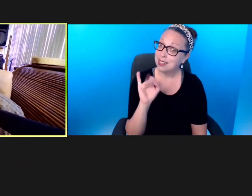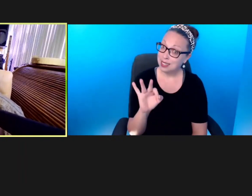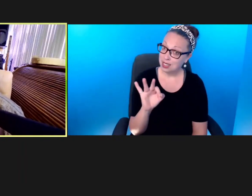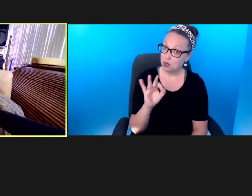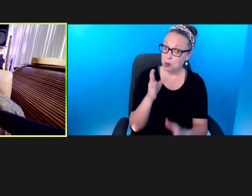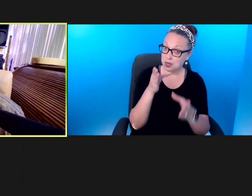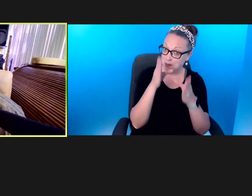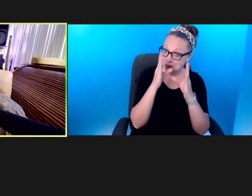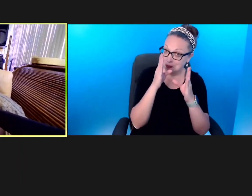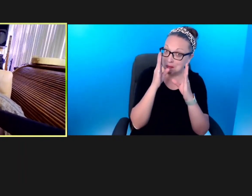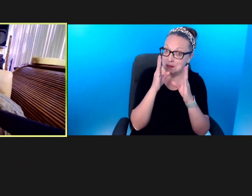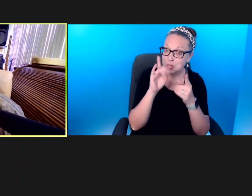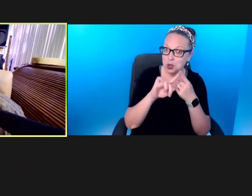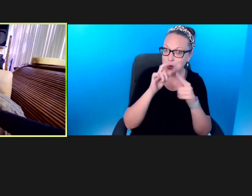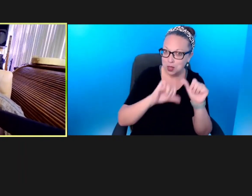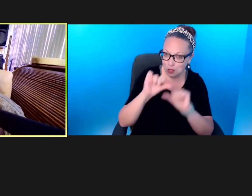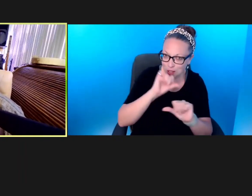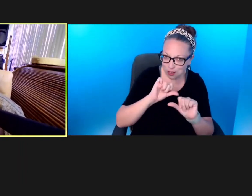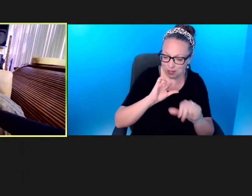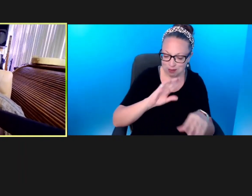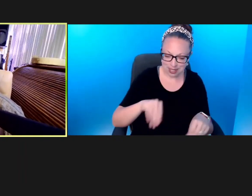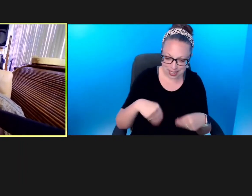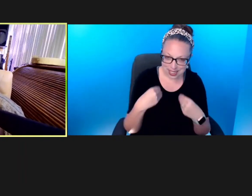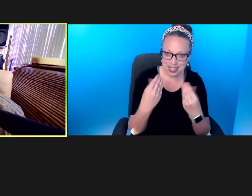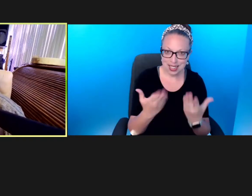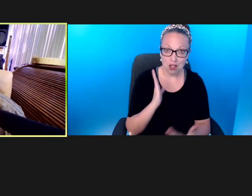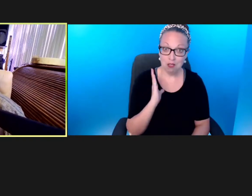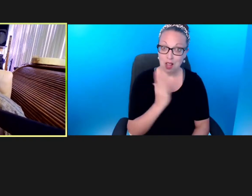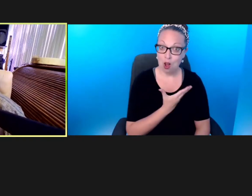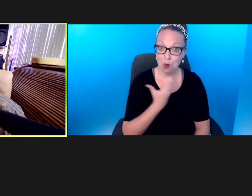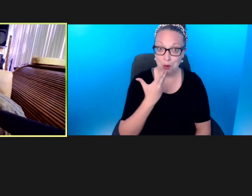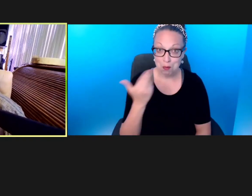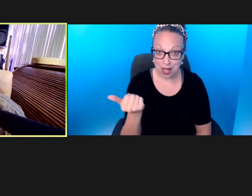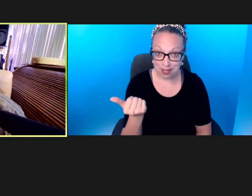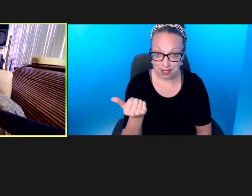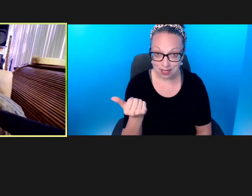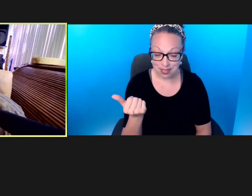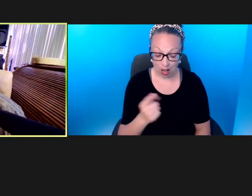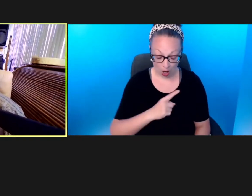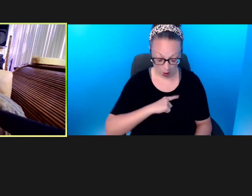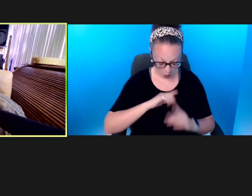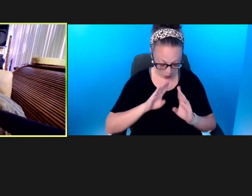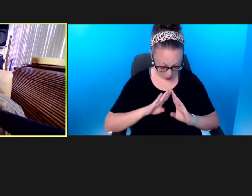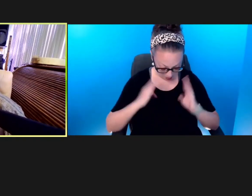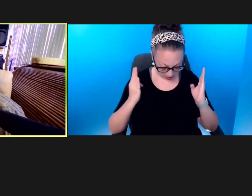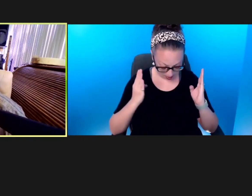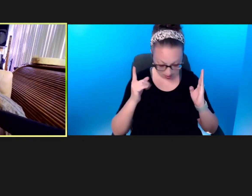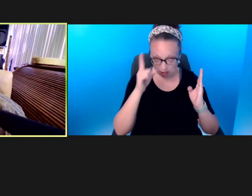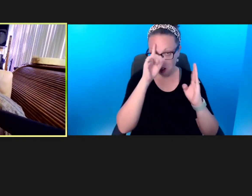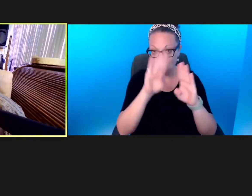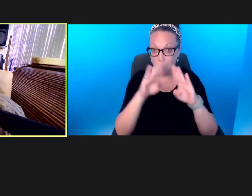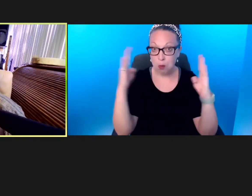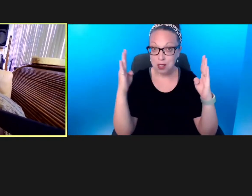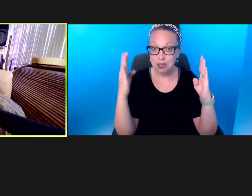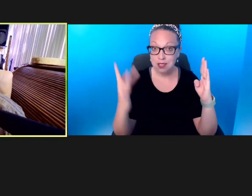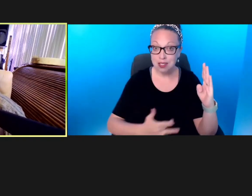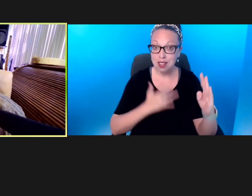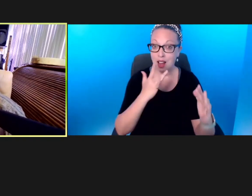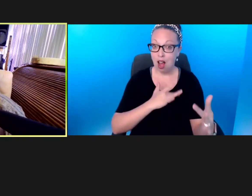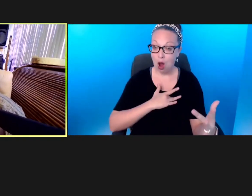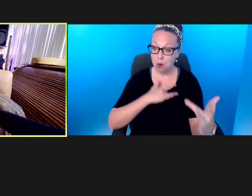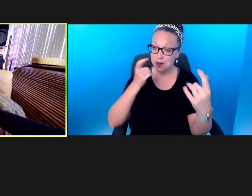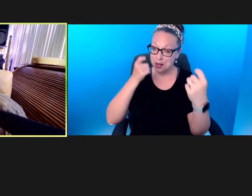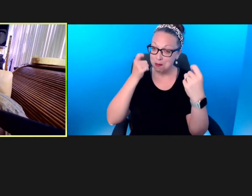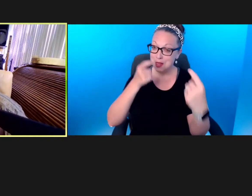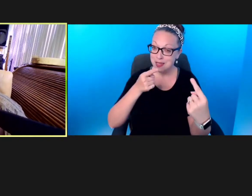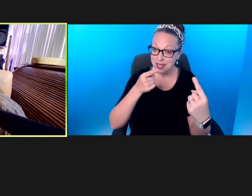to each other and give each other our best, our openness, our empathy, and our understanding,